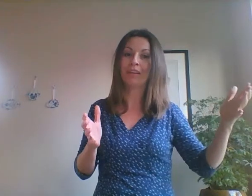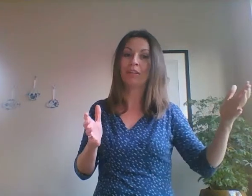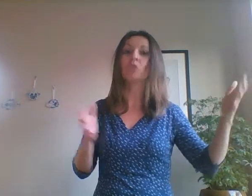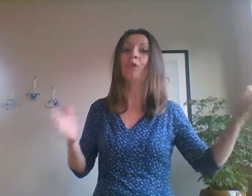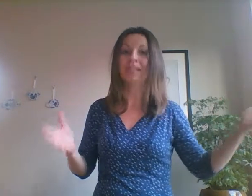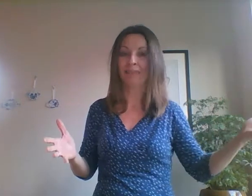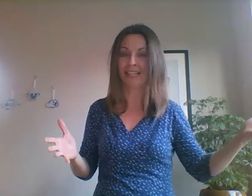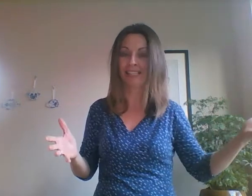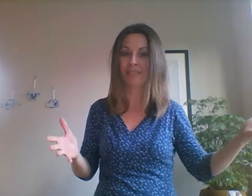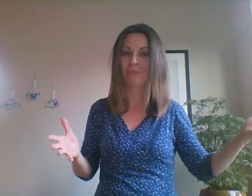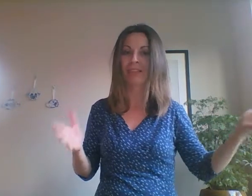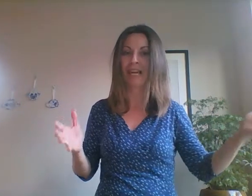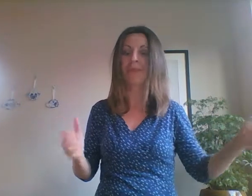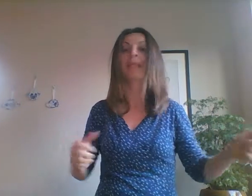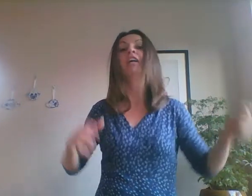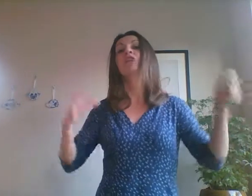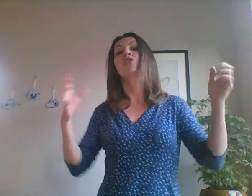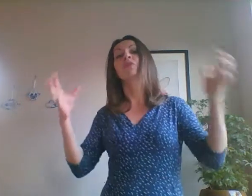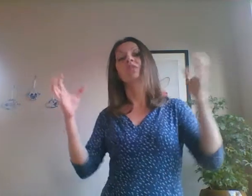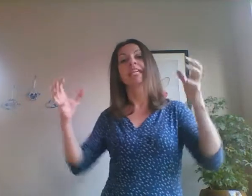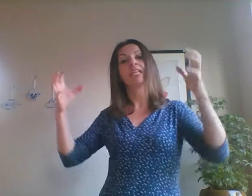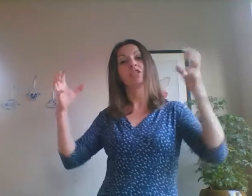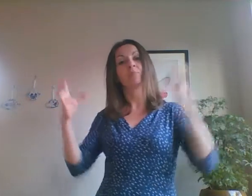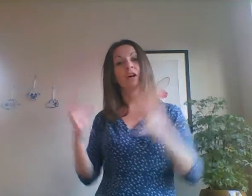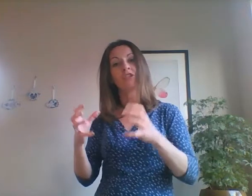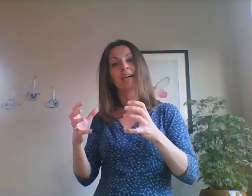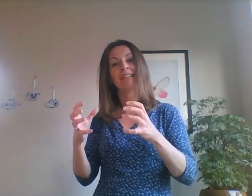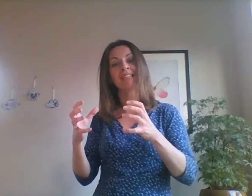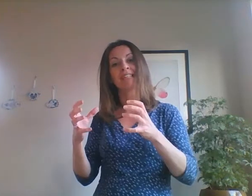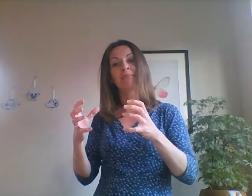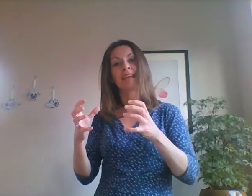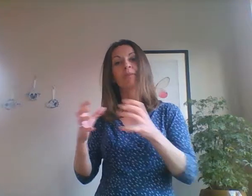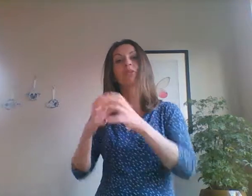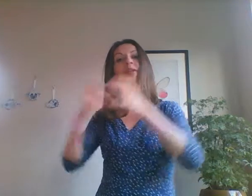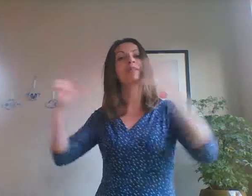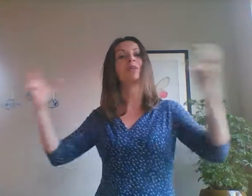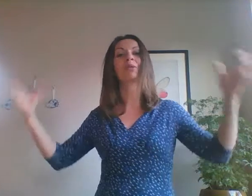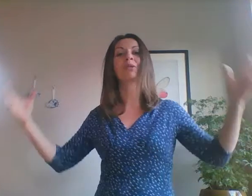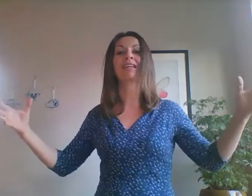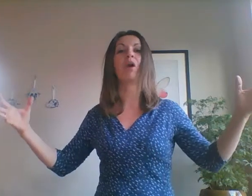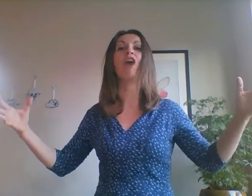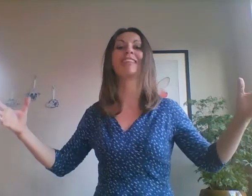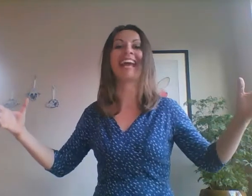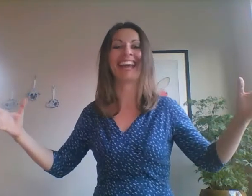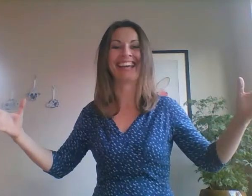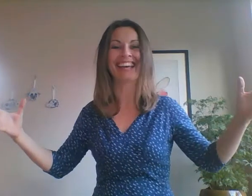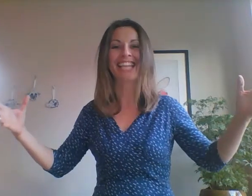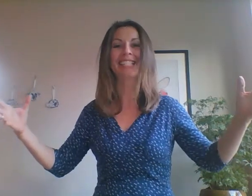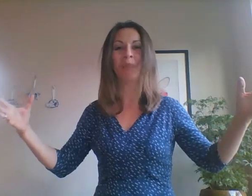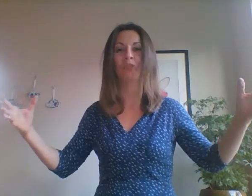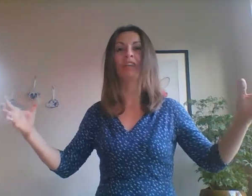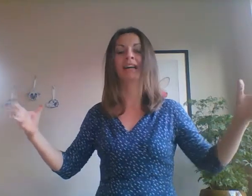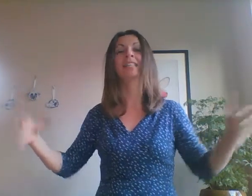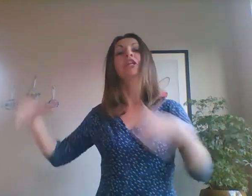to 20 minutes. Okay? So you want to study in small chunks, but you also don't want to study all day in small chunks. You